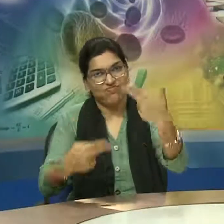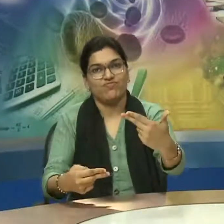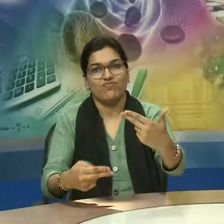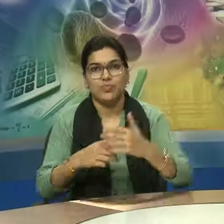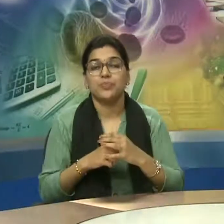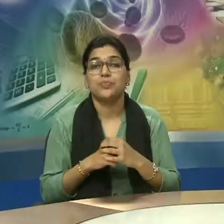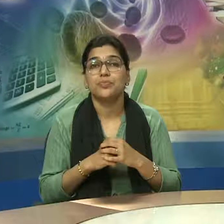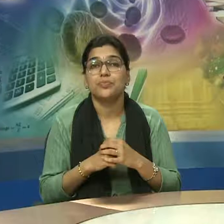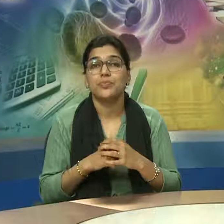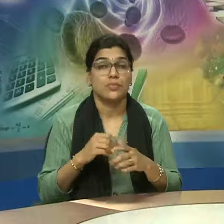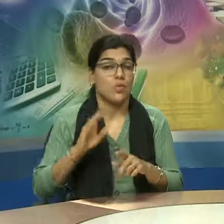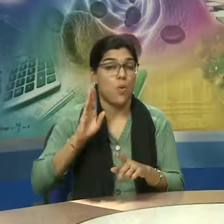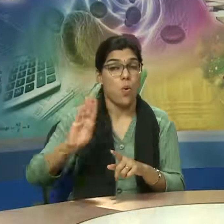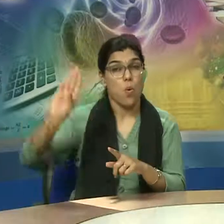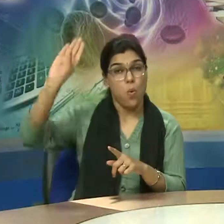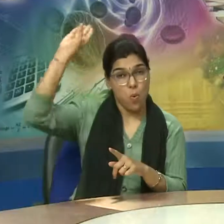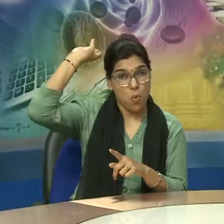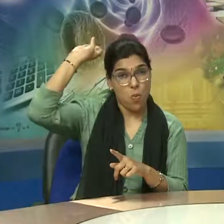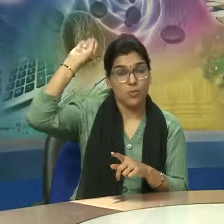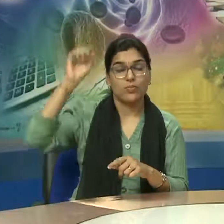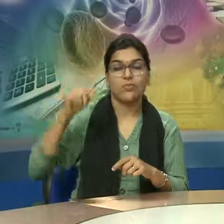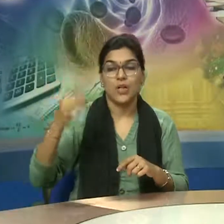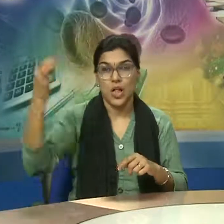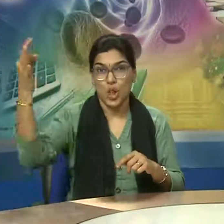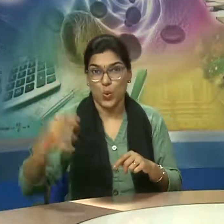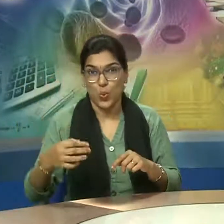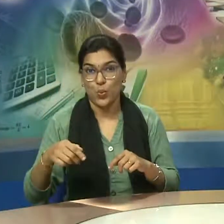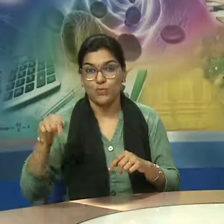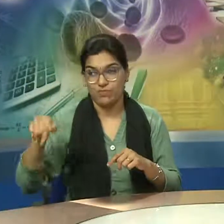The poem tells his son, the poet